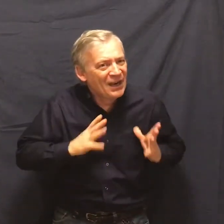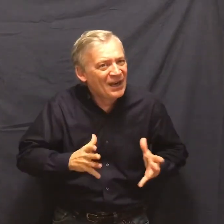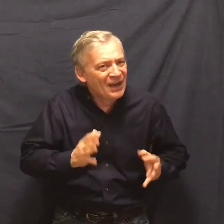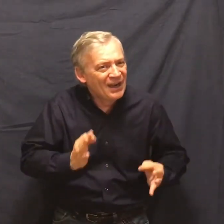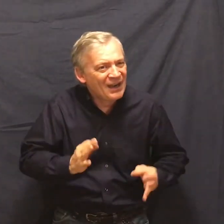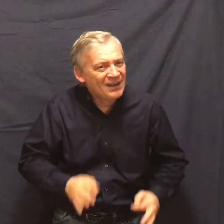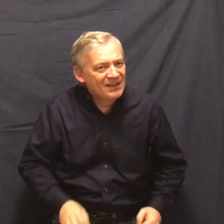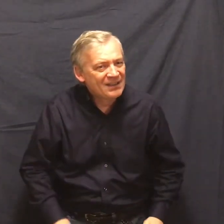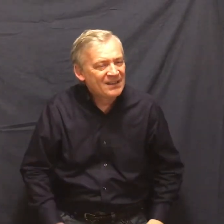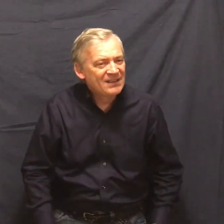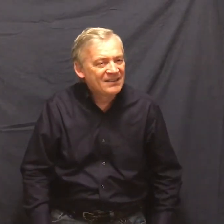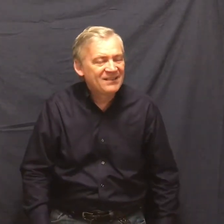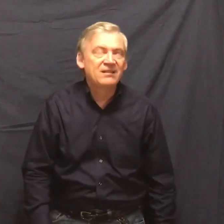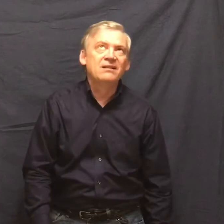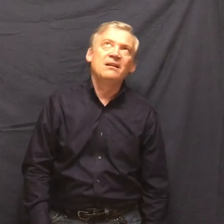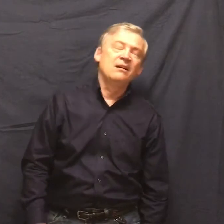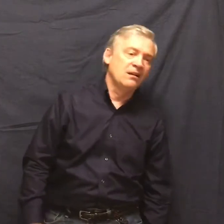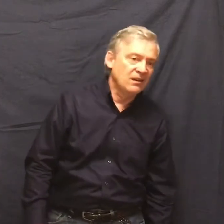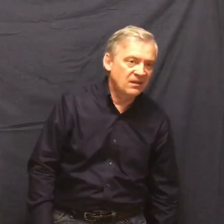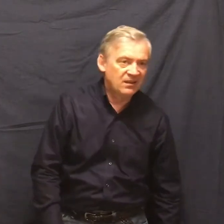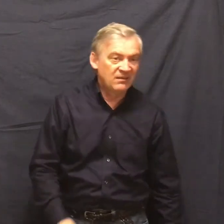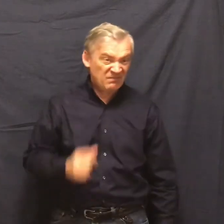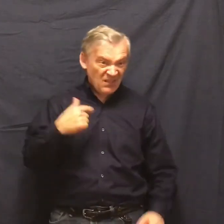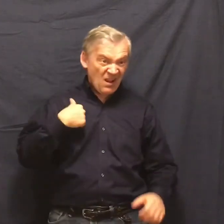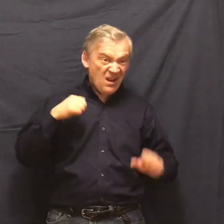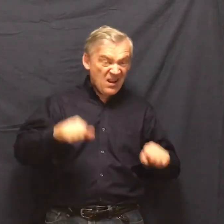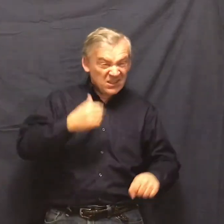I can smell that dog a mile away.